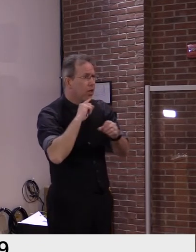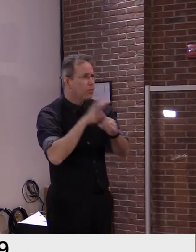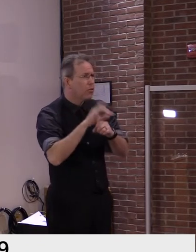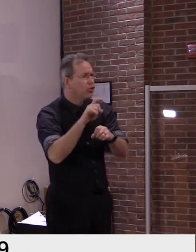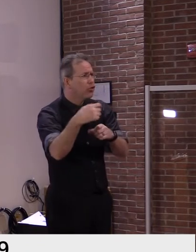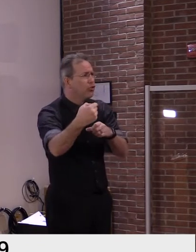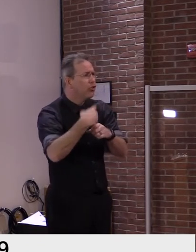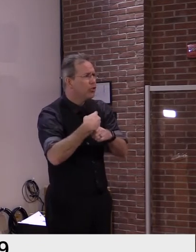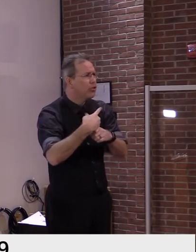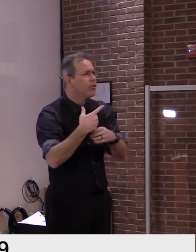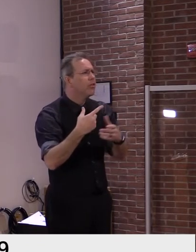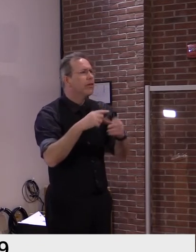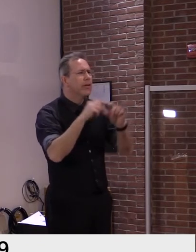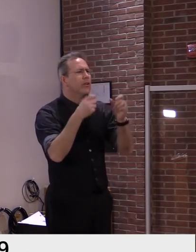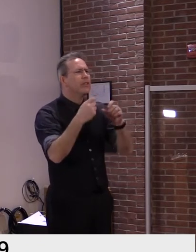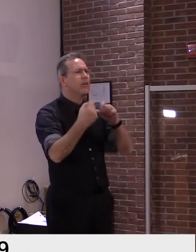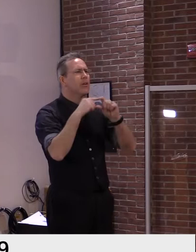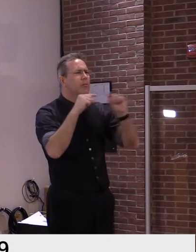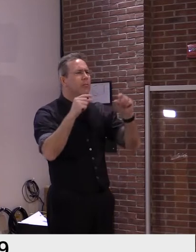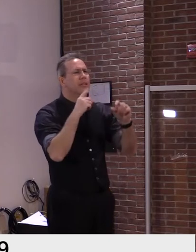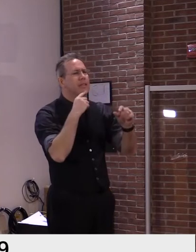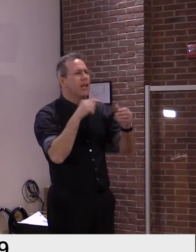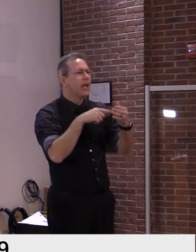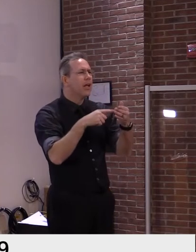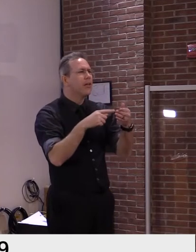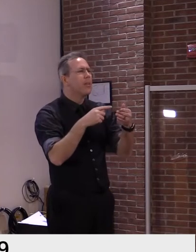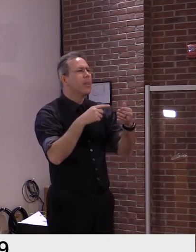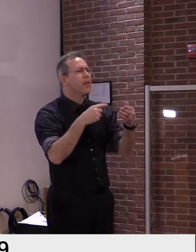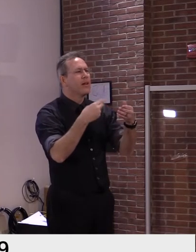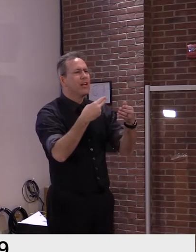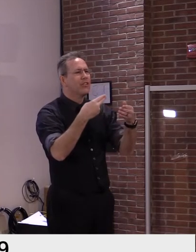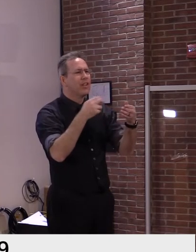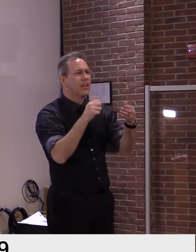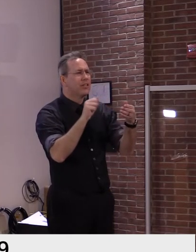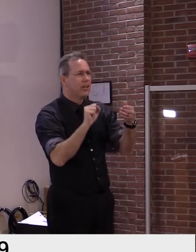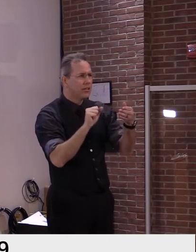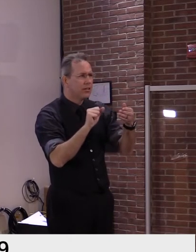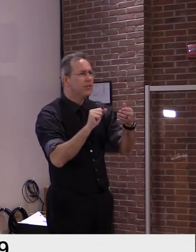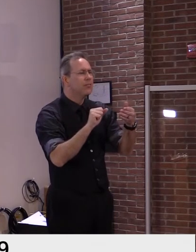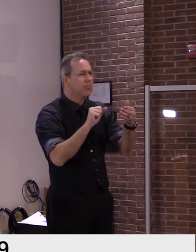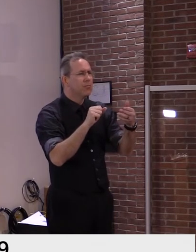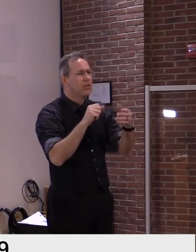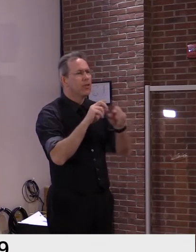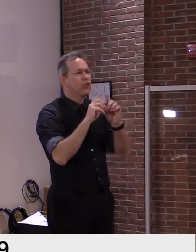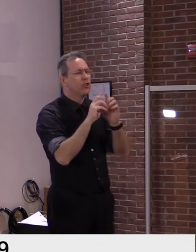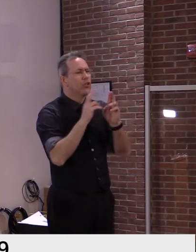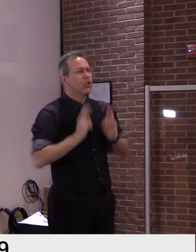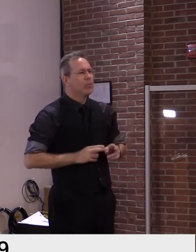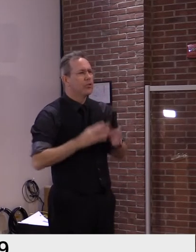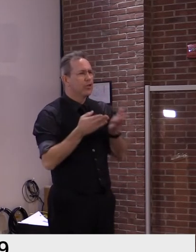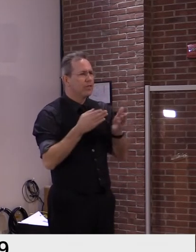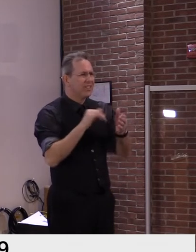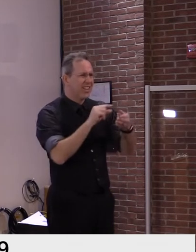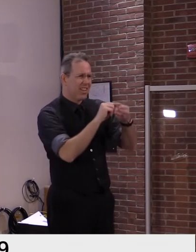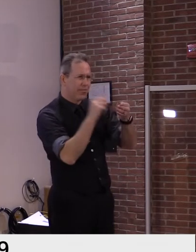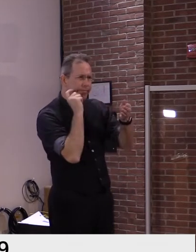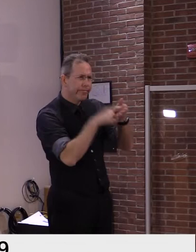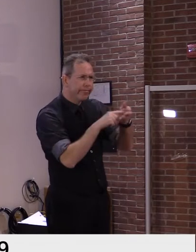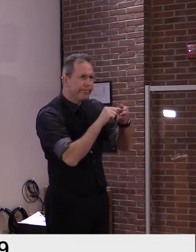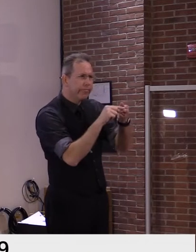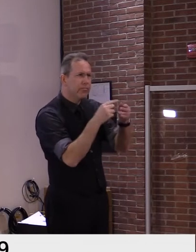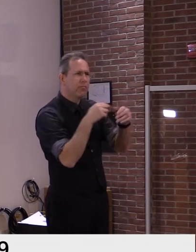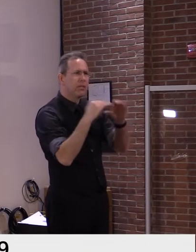AHS confirmation on it. If you look at that, it comes in as